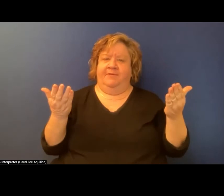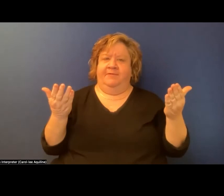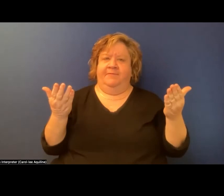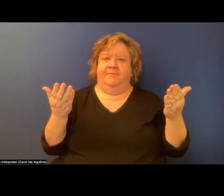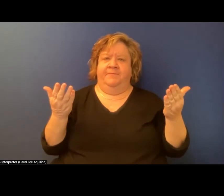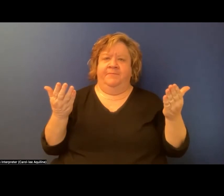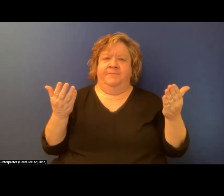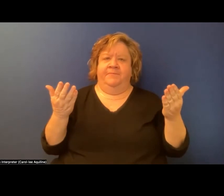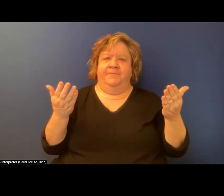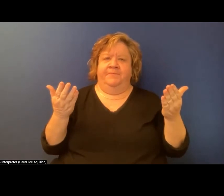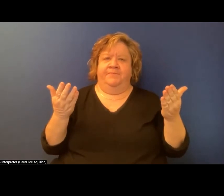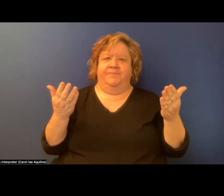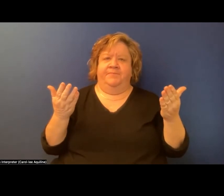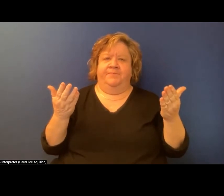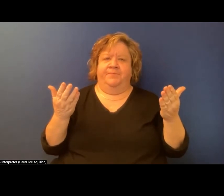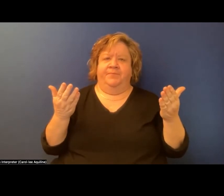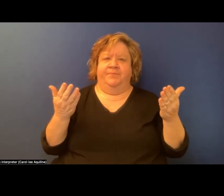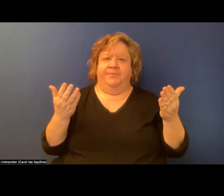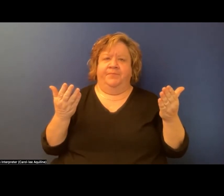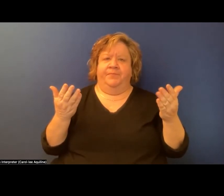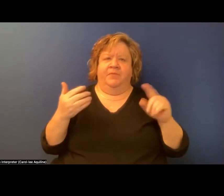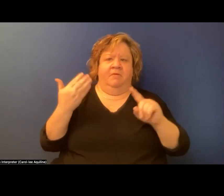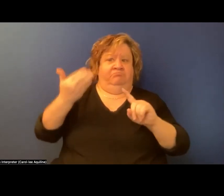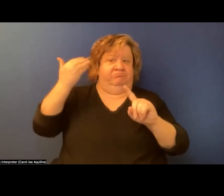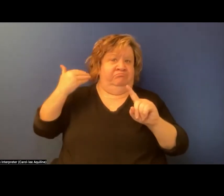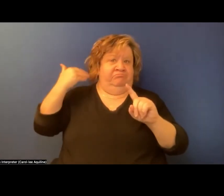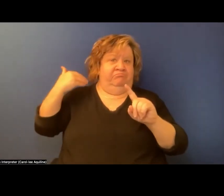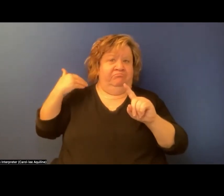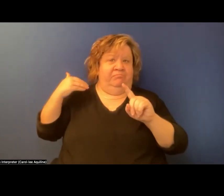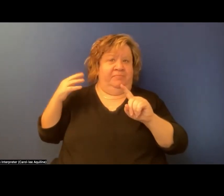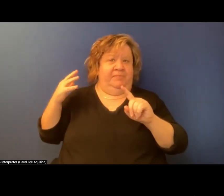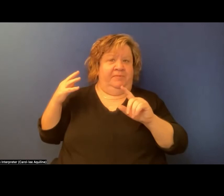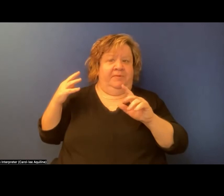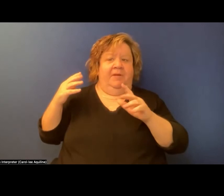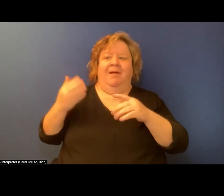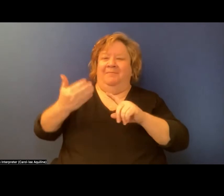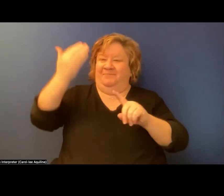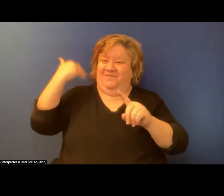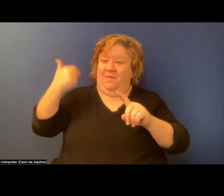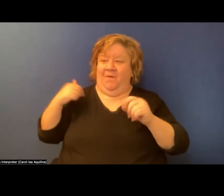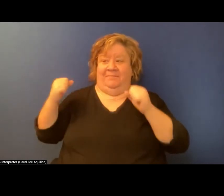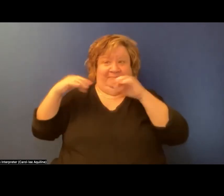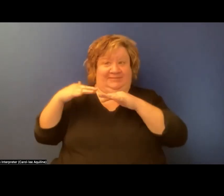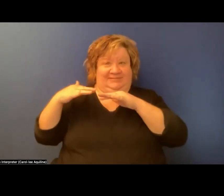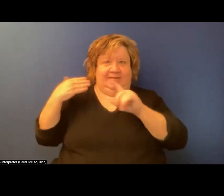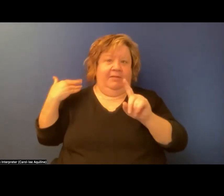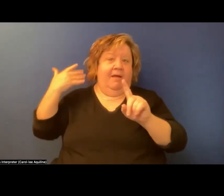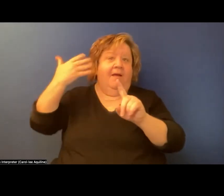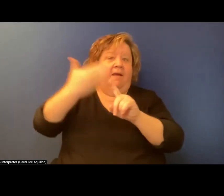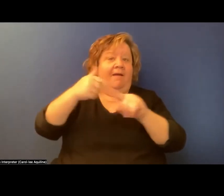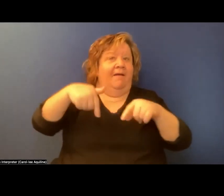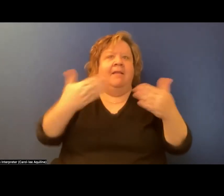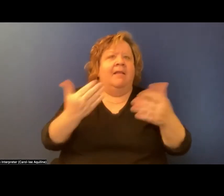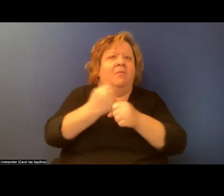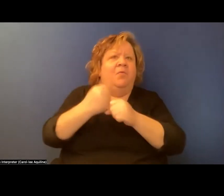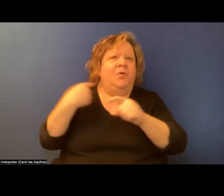forward. Actually, it's very wonderful to speak after Jan because we had wonderful support from the